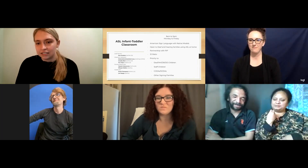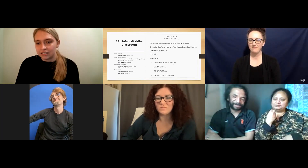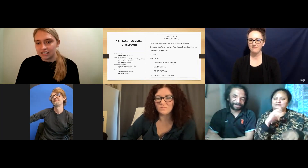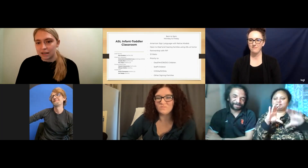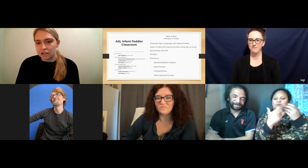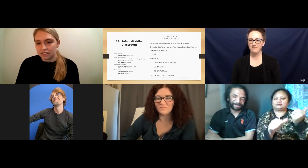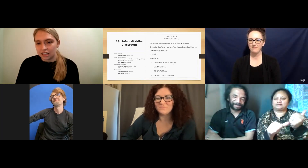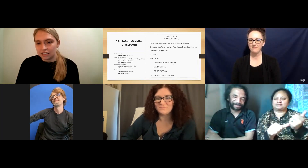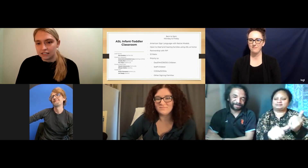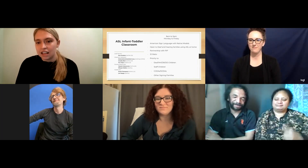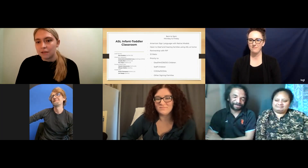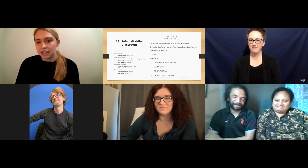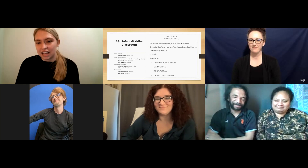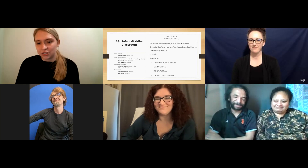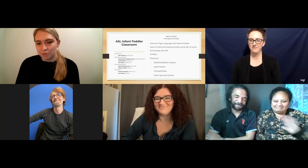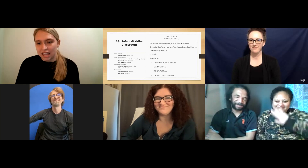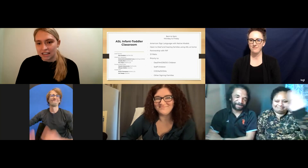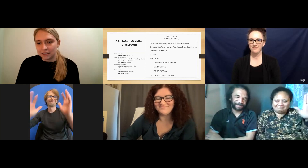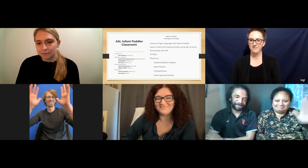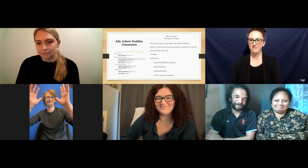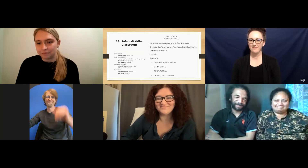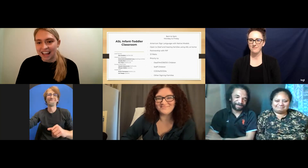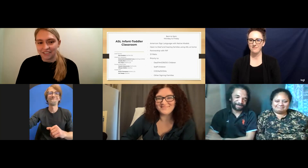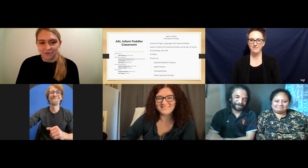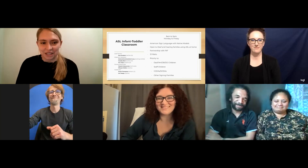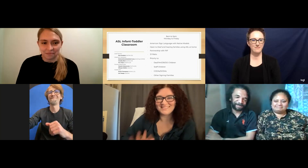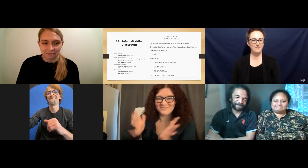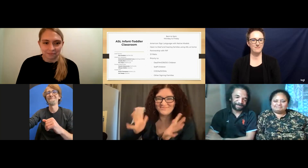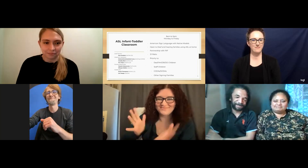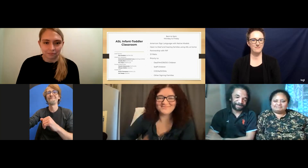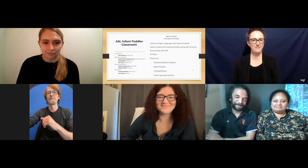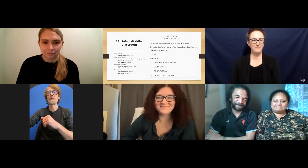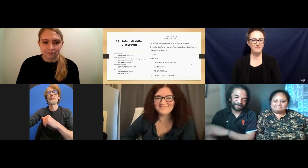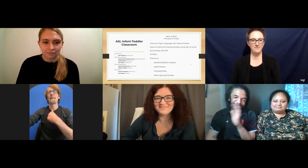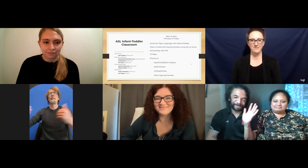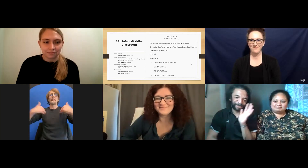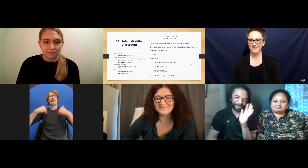Tia. This is my name sign. I'm the classroom aide. Hi, everyone.